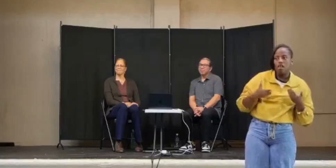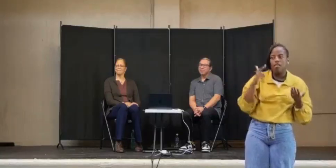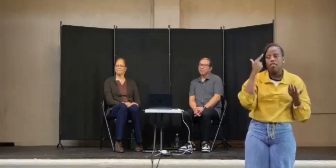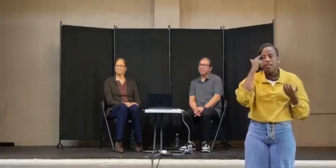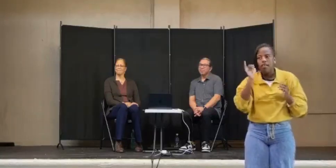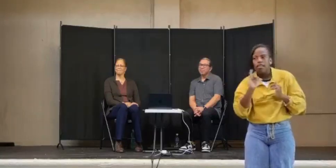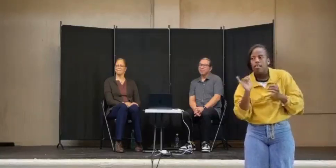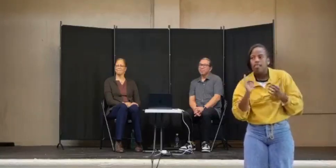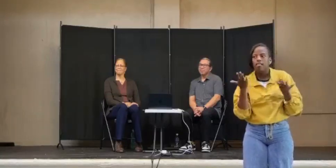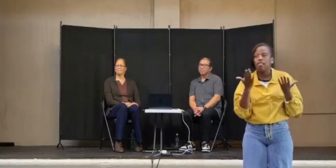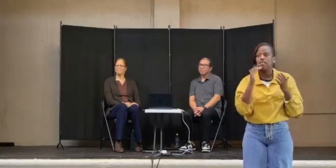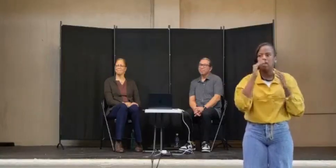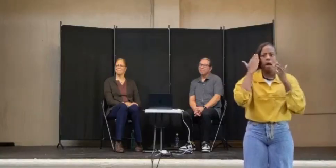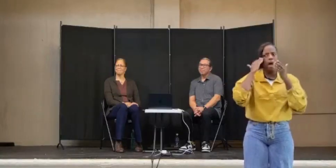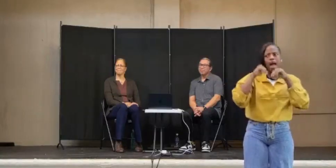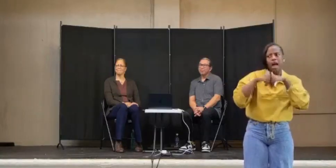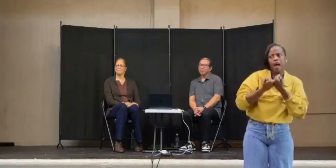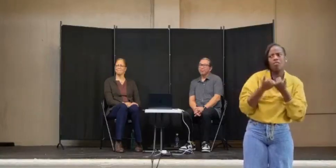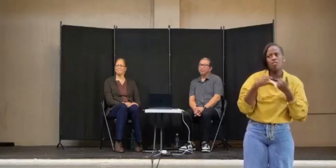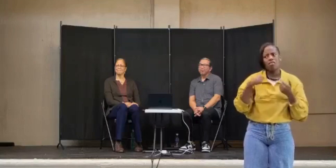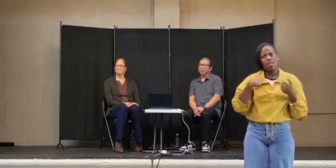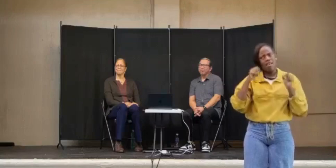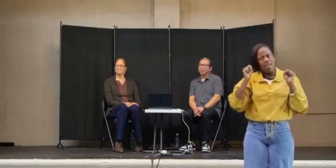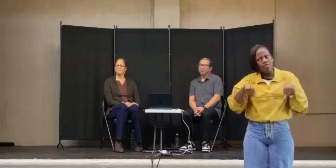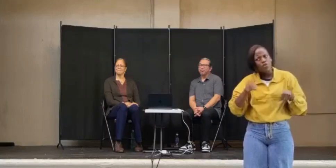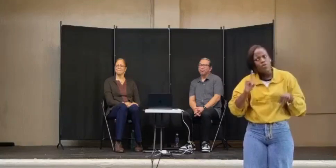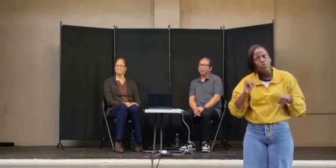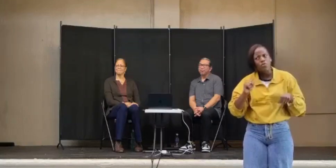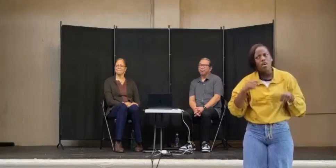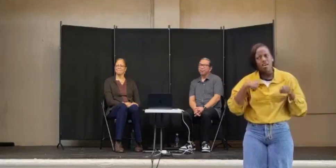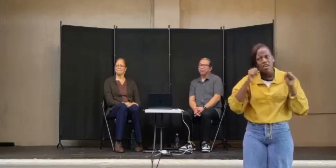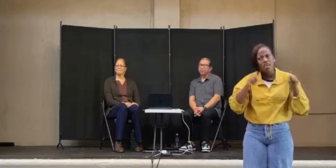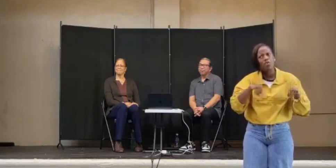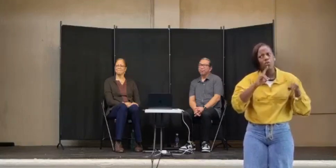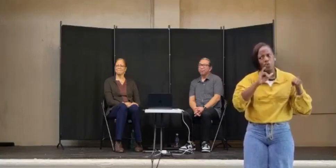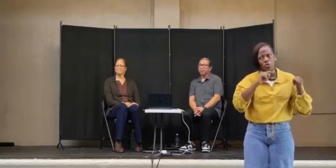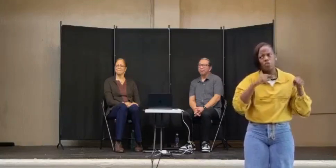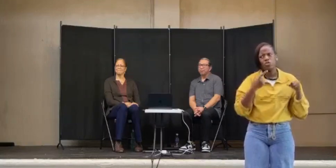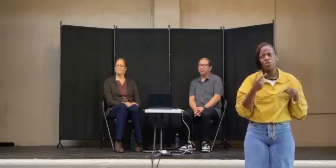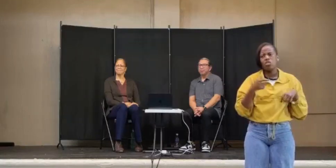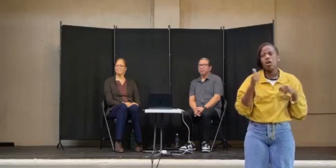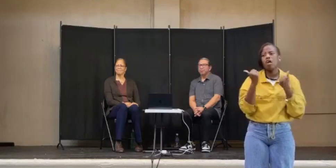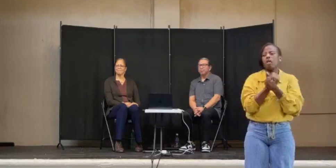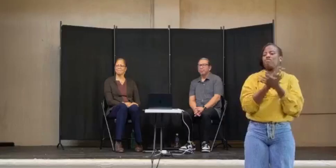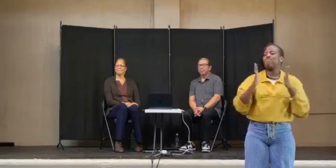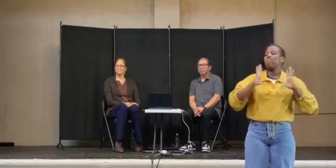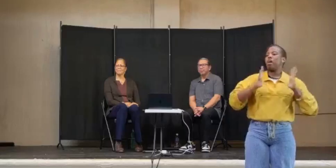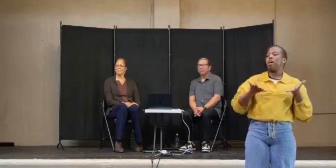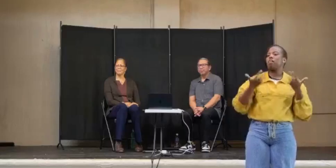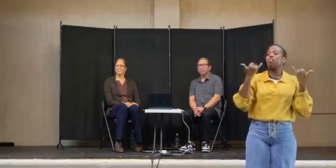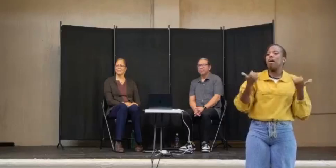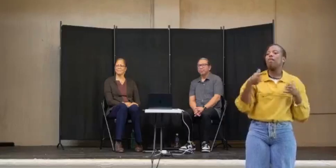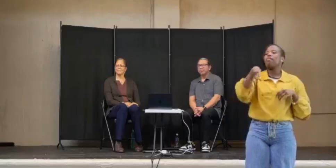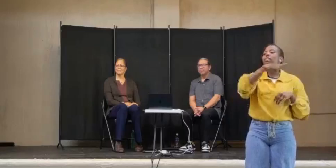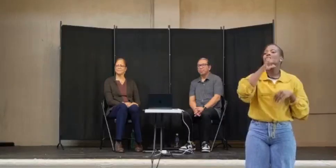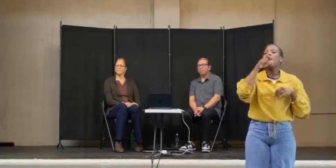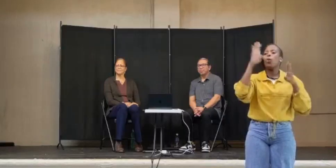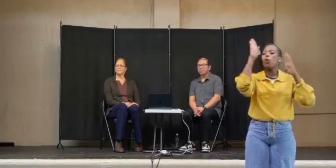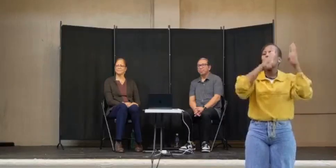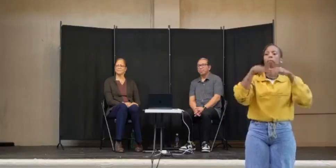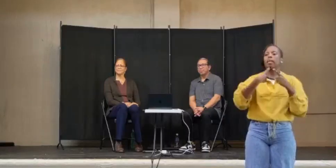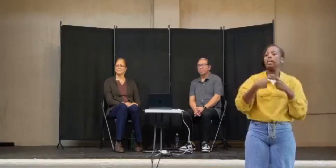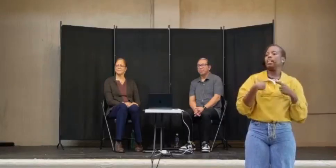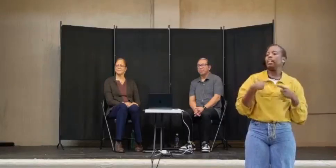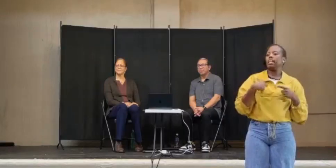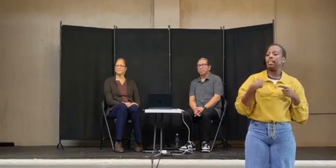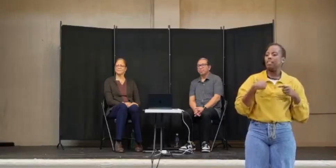family are for them to know who you are. And I feel like you can do it. We can all do it. And everything's going